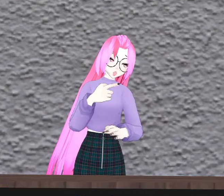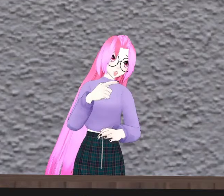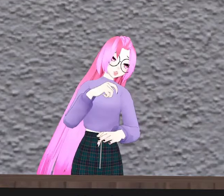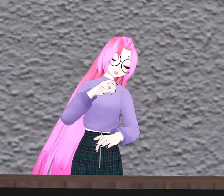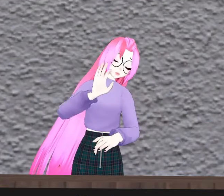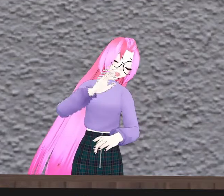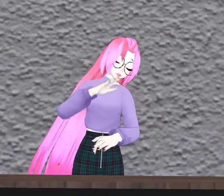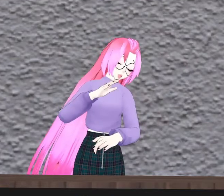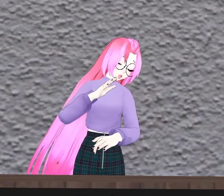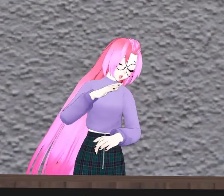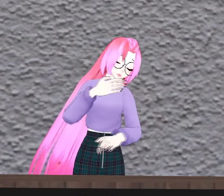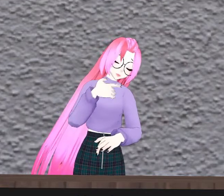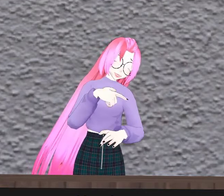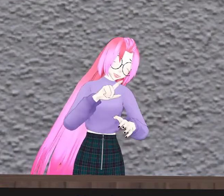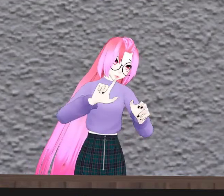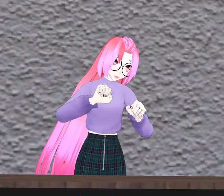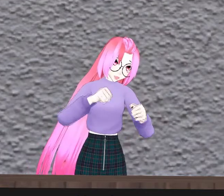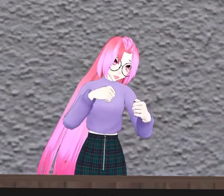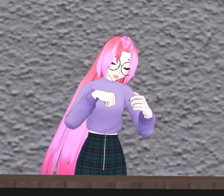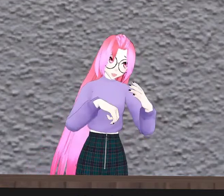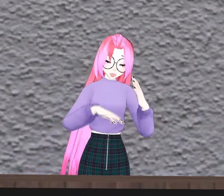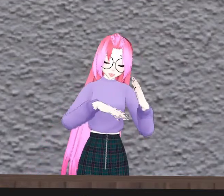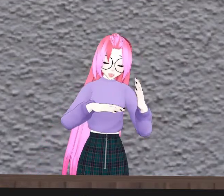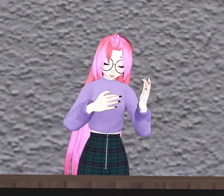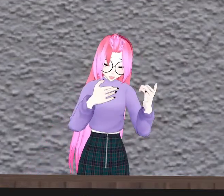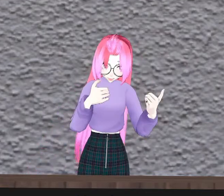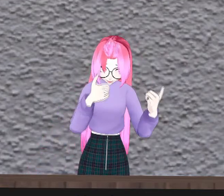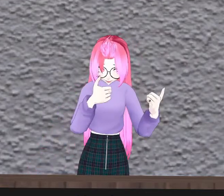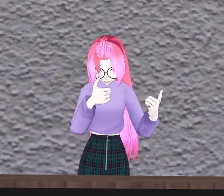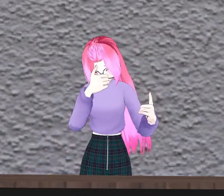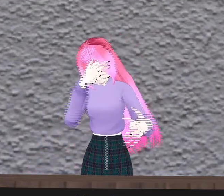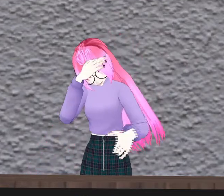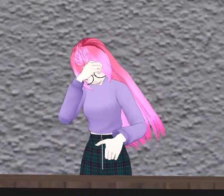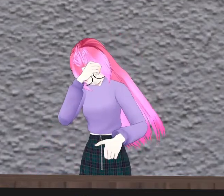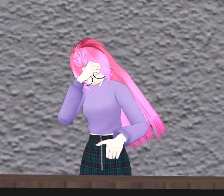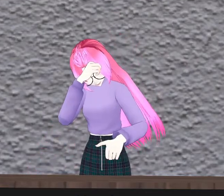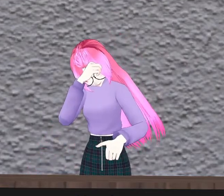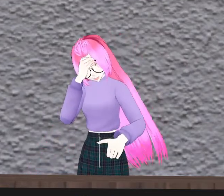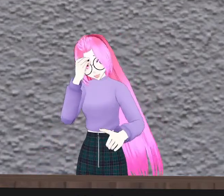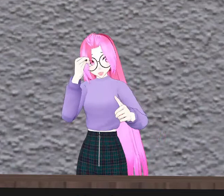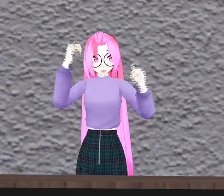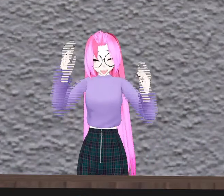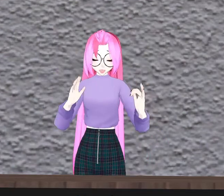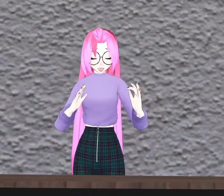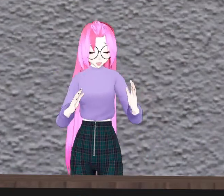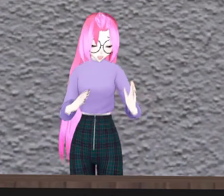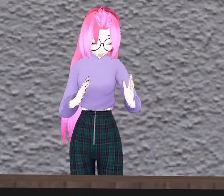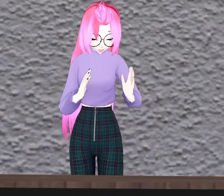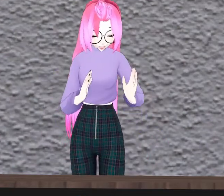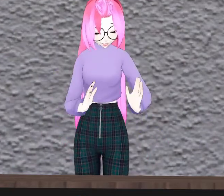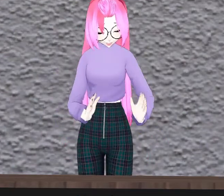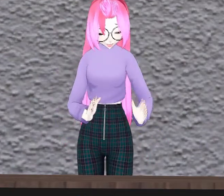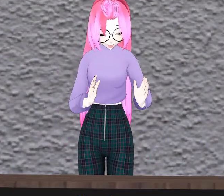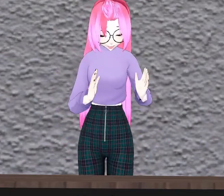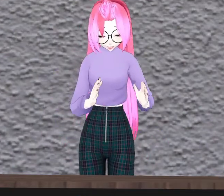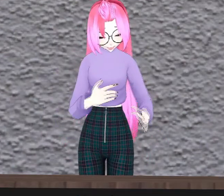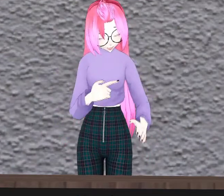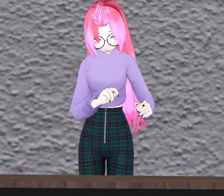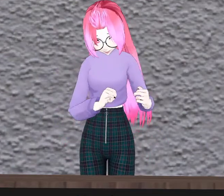person, "Oh, I broke my oven today." You're signing all right here on your chest. I broke my